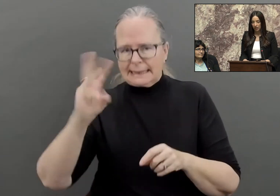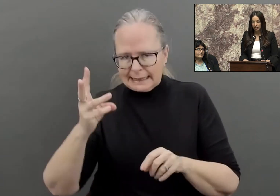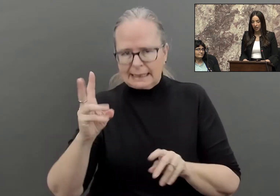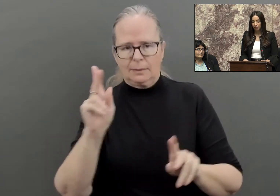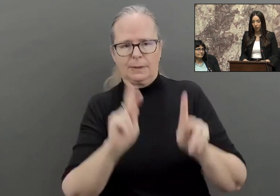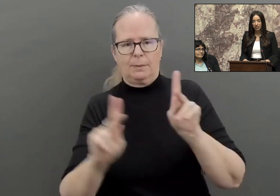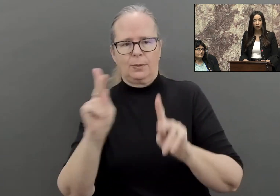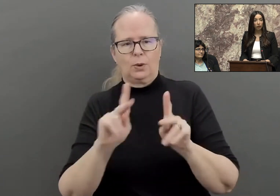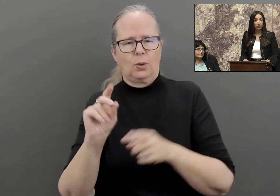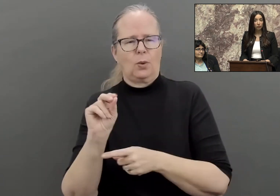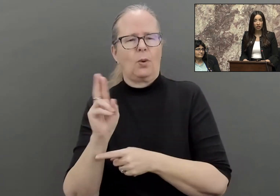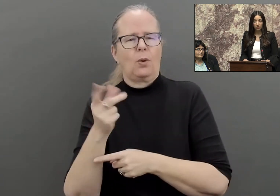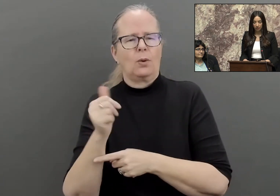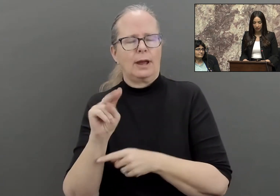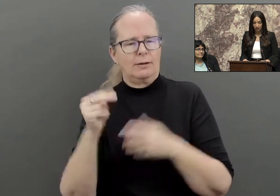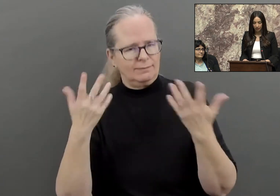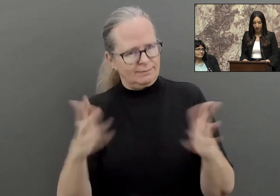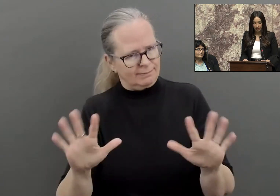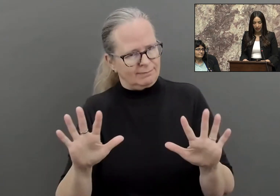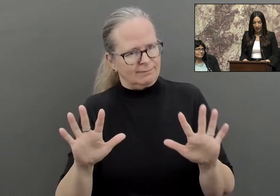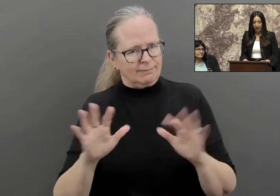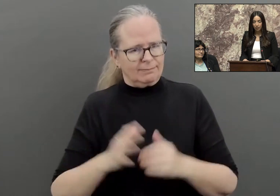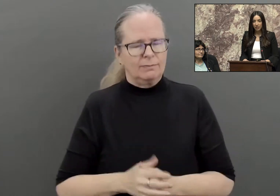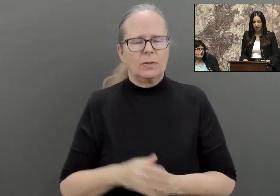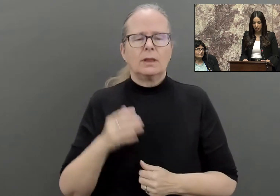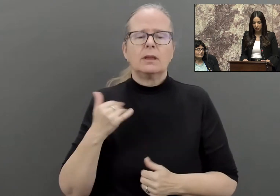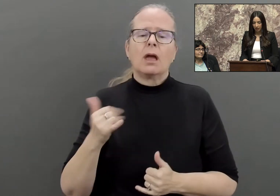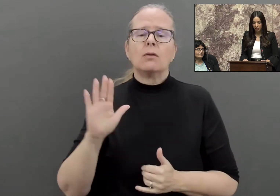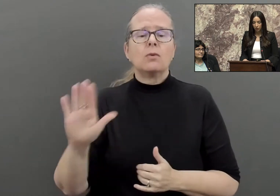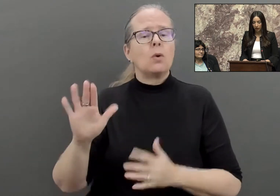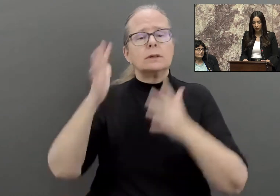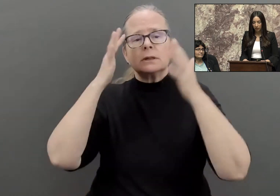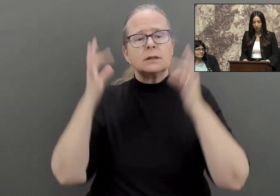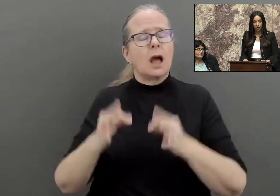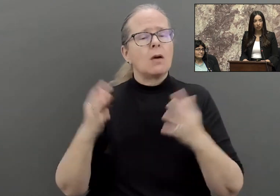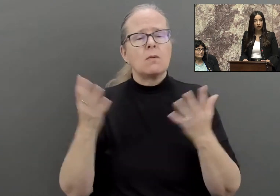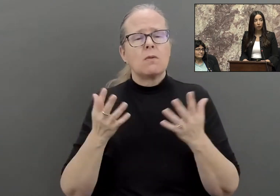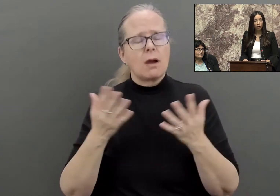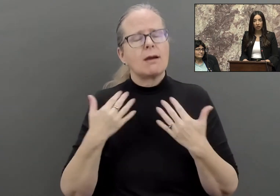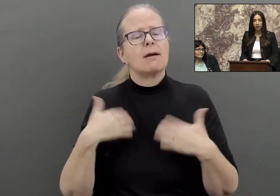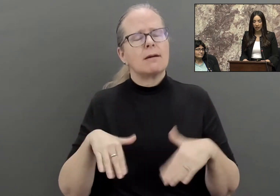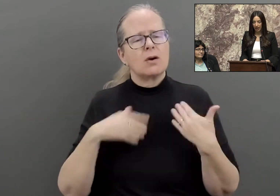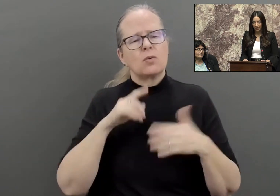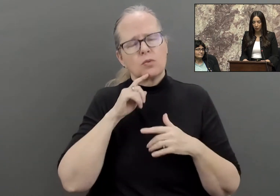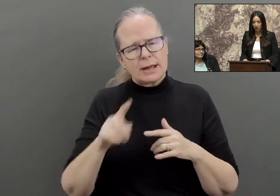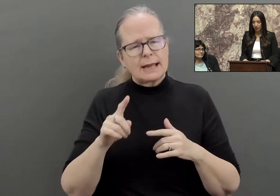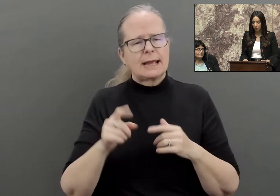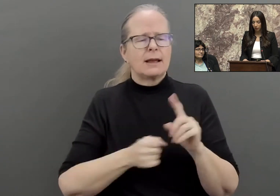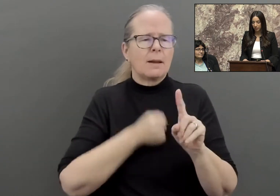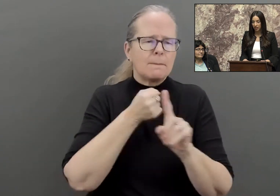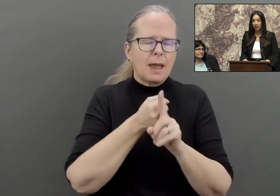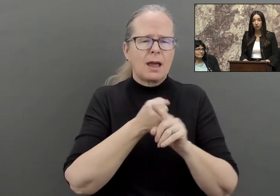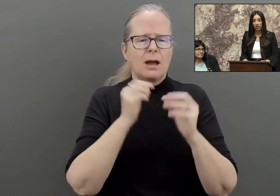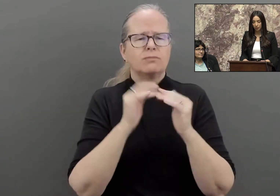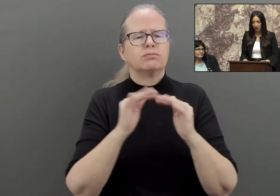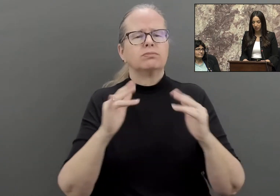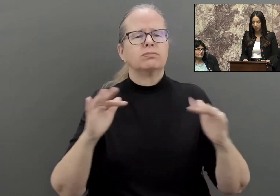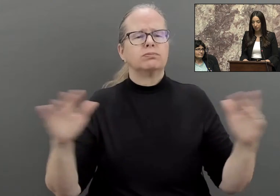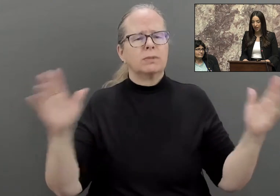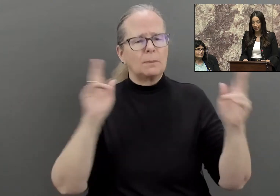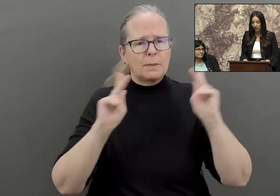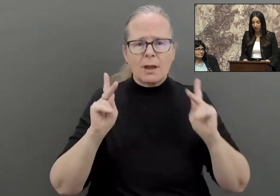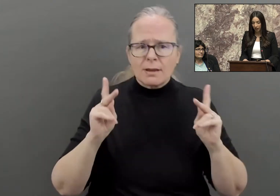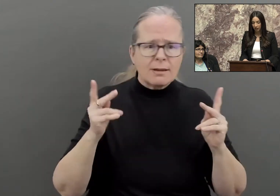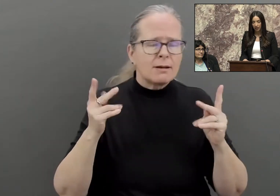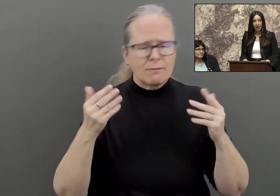country to embrace organ donation. In BC, in 2024, 481 people received a transplant